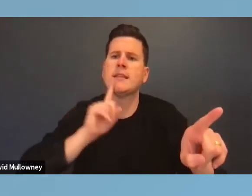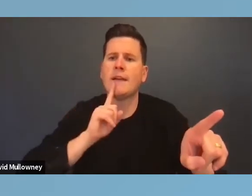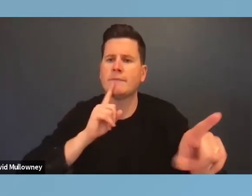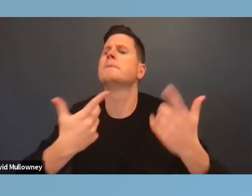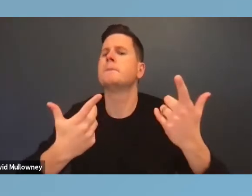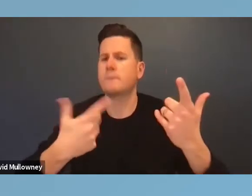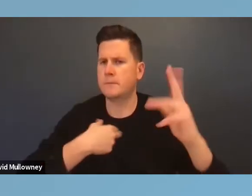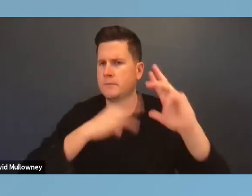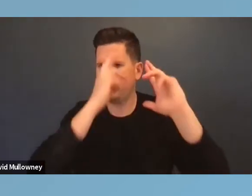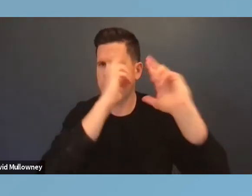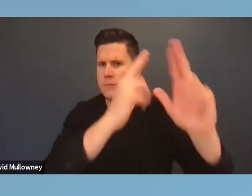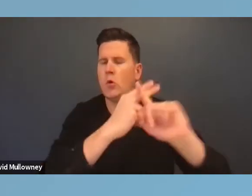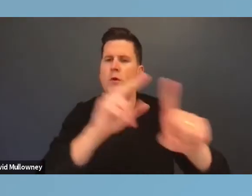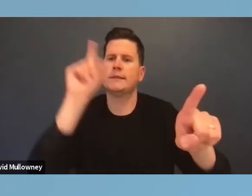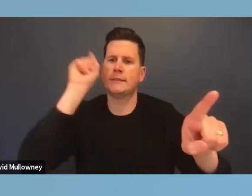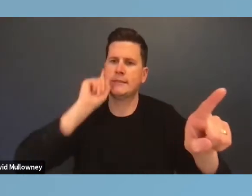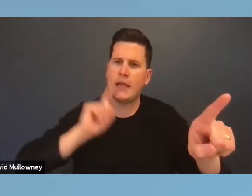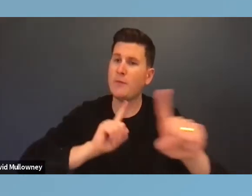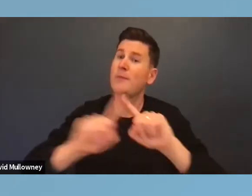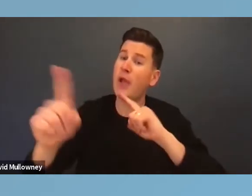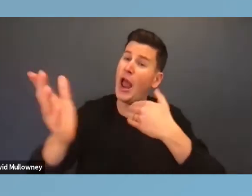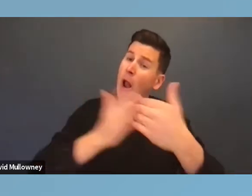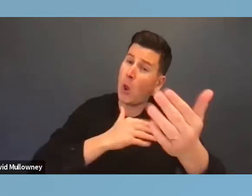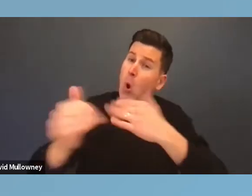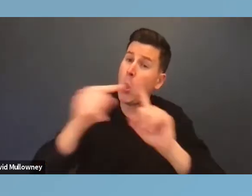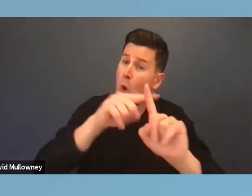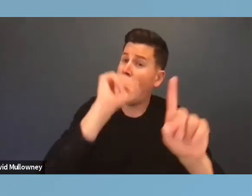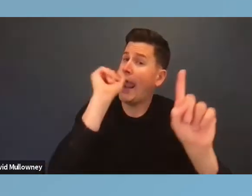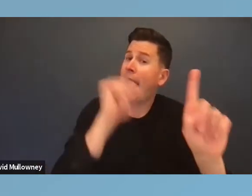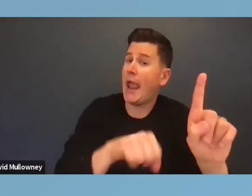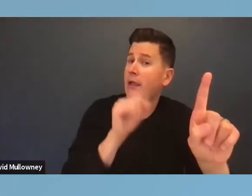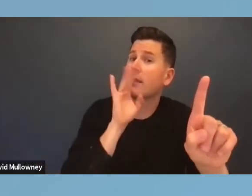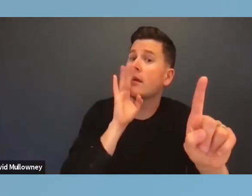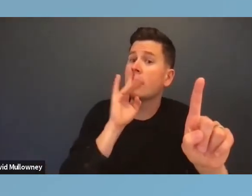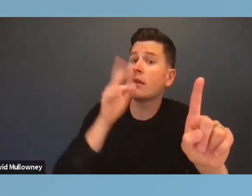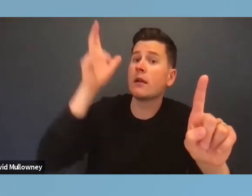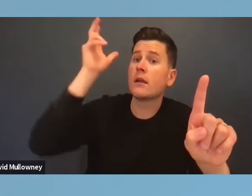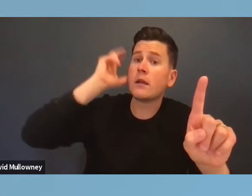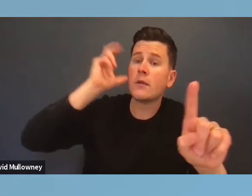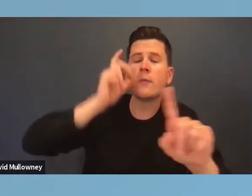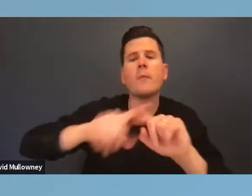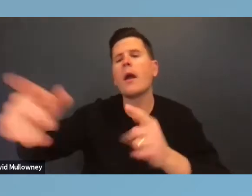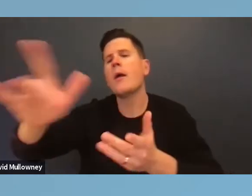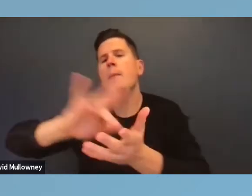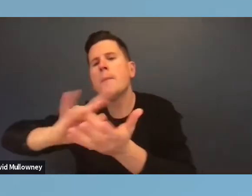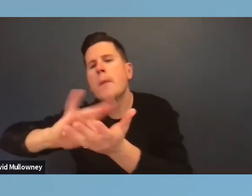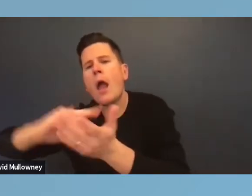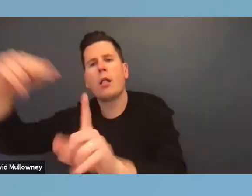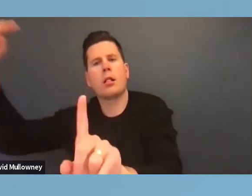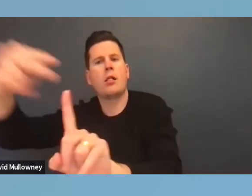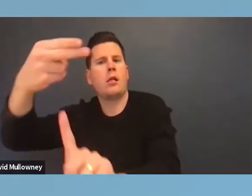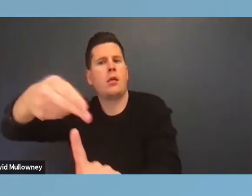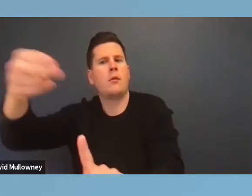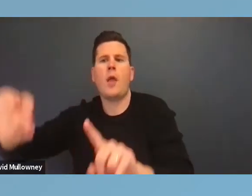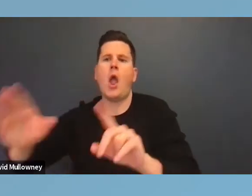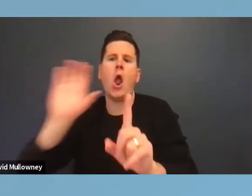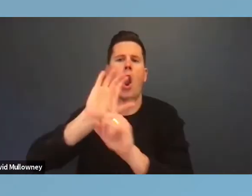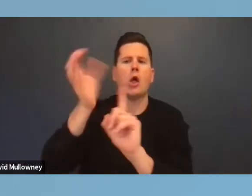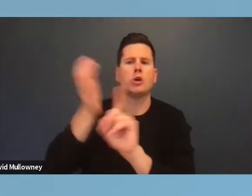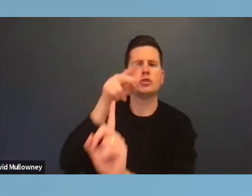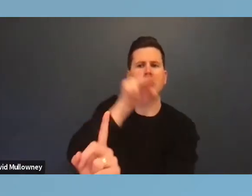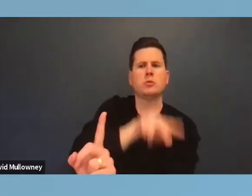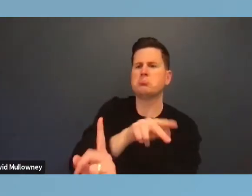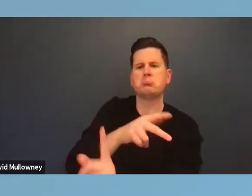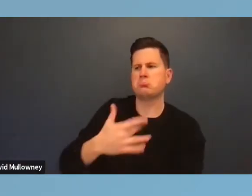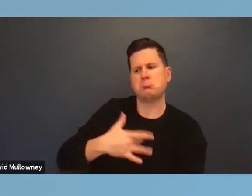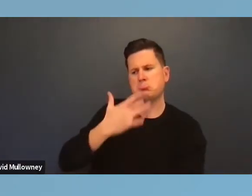still prefer to be called deaf, and I respect that, even though they can speak and hear. But the medical